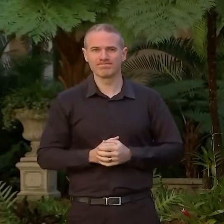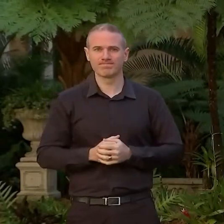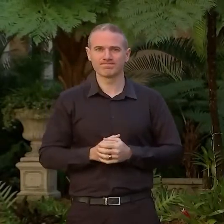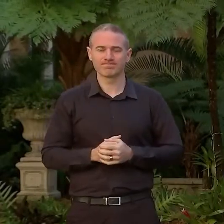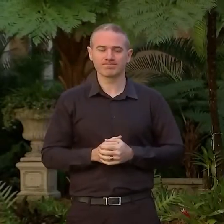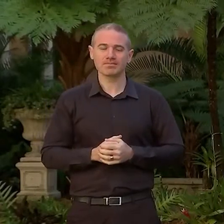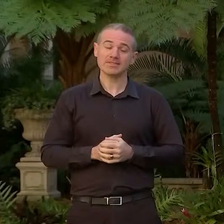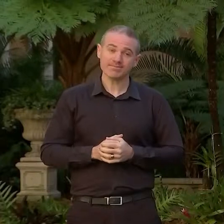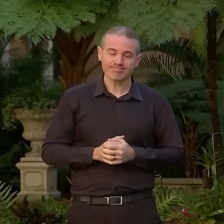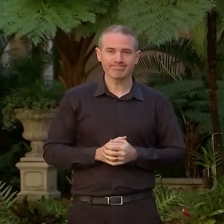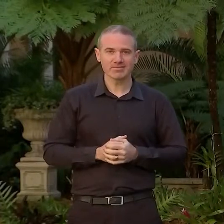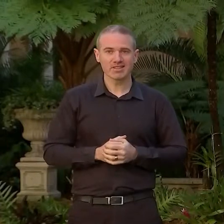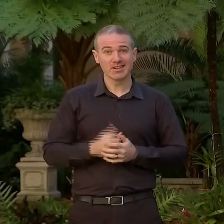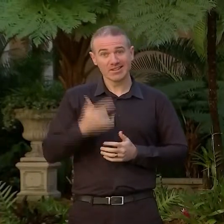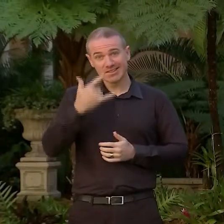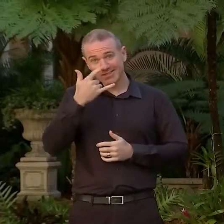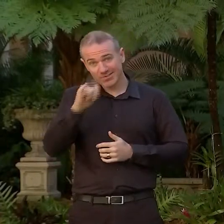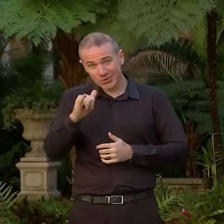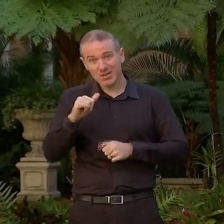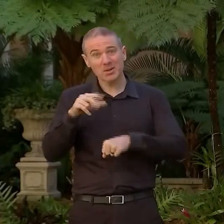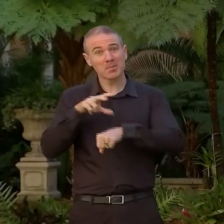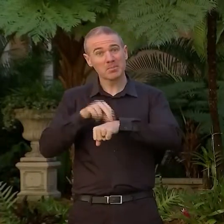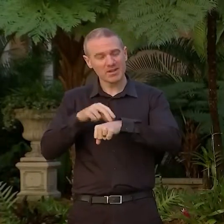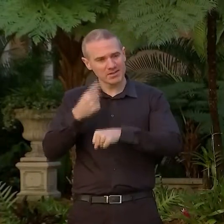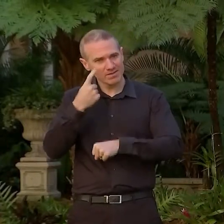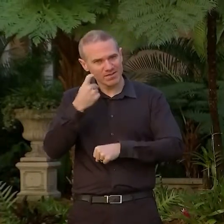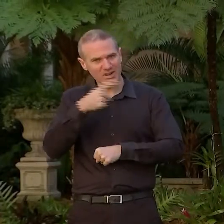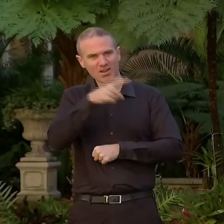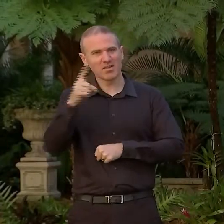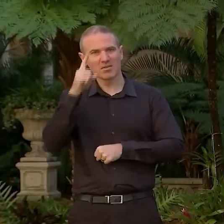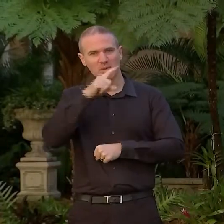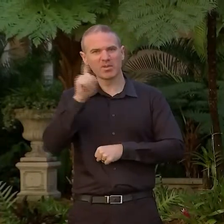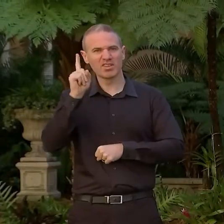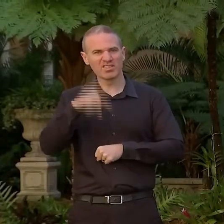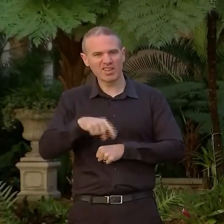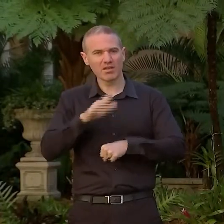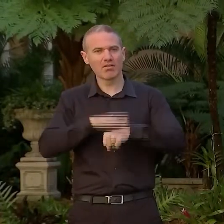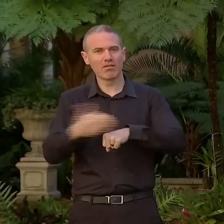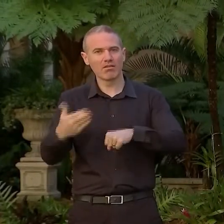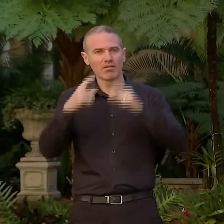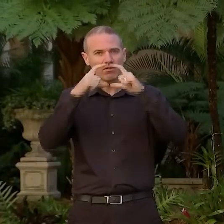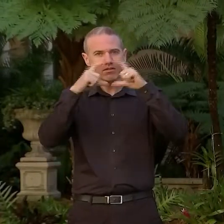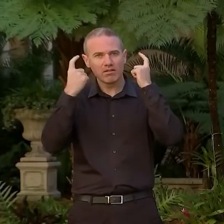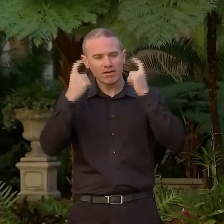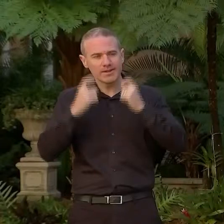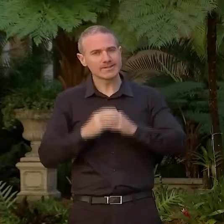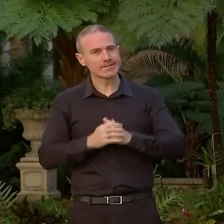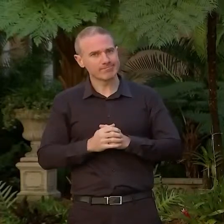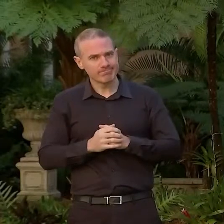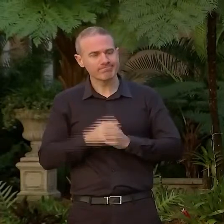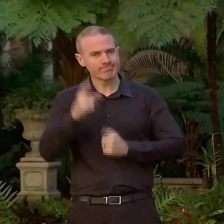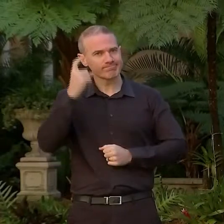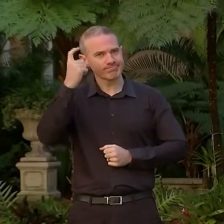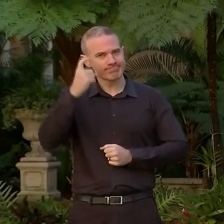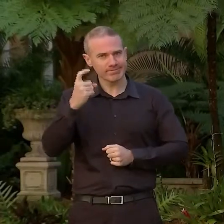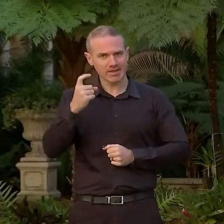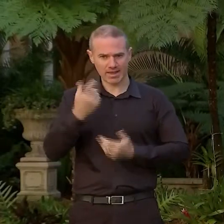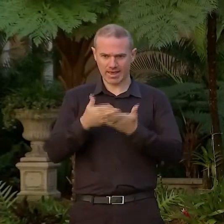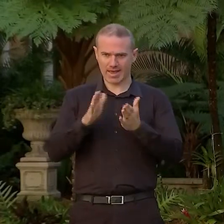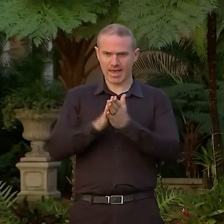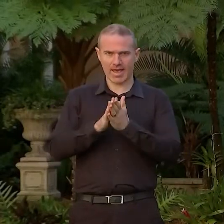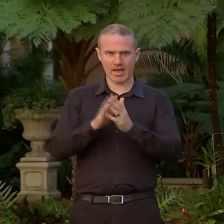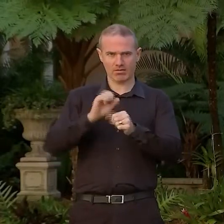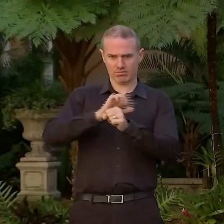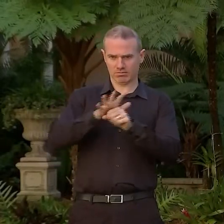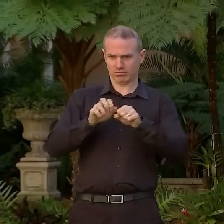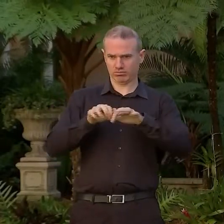Unfortunately, police report some declining compliance with the mask requirements. If you think about where this outbreak spread, it has spread in places we